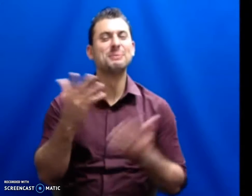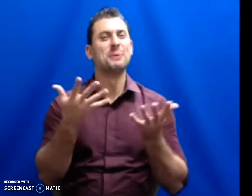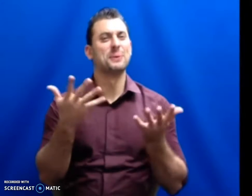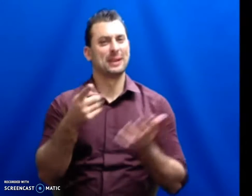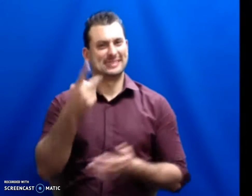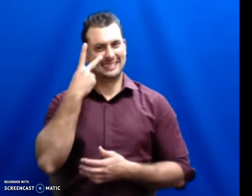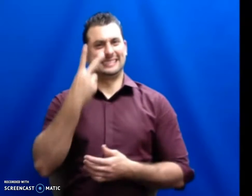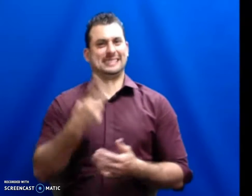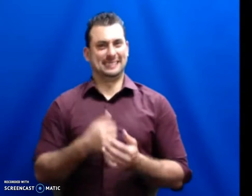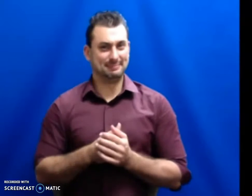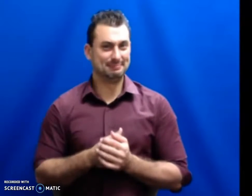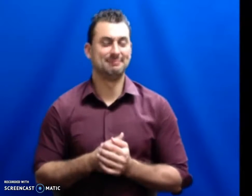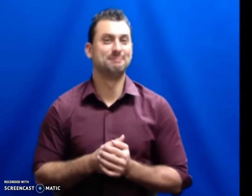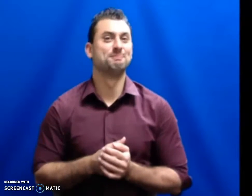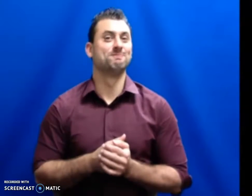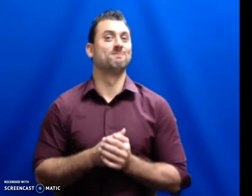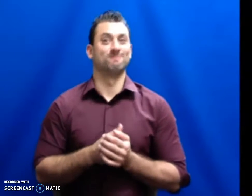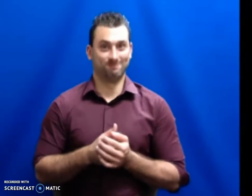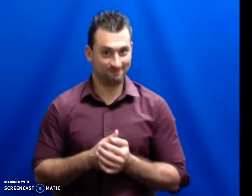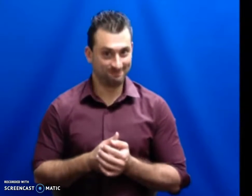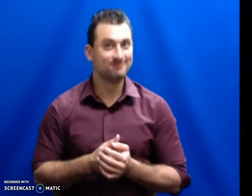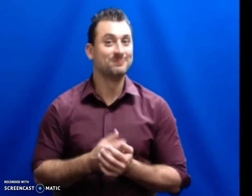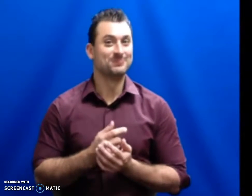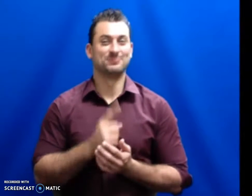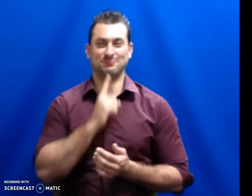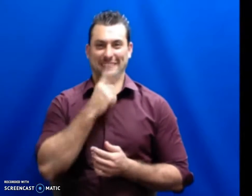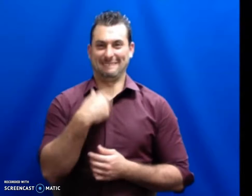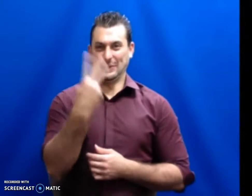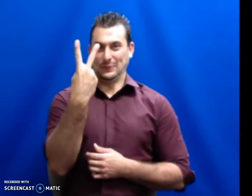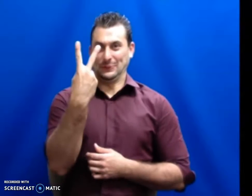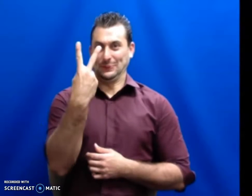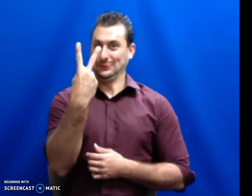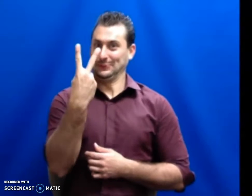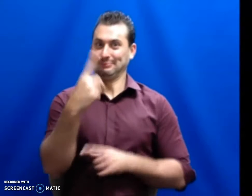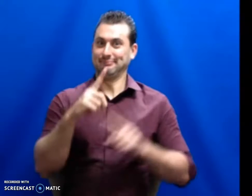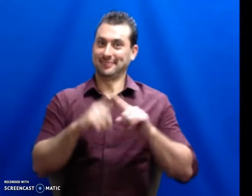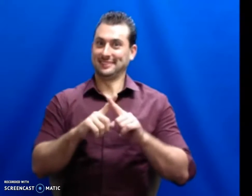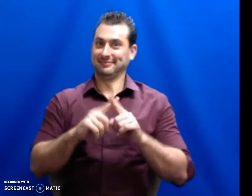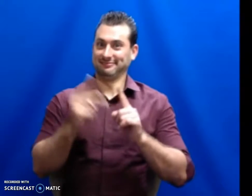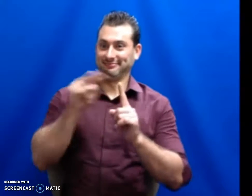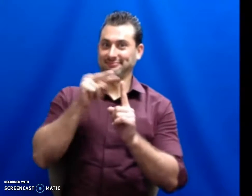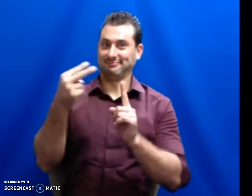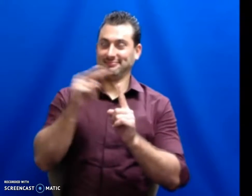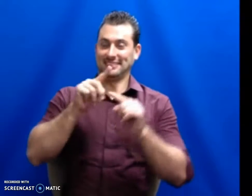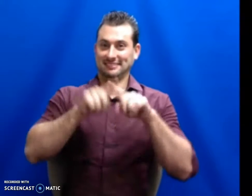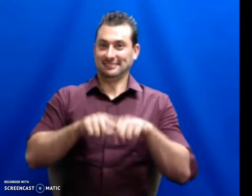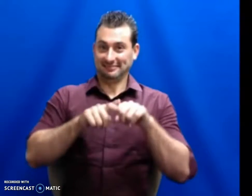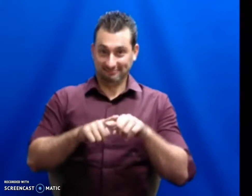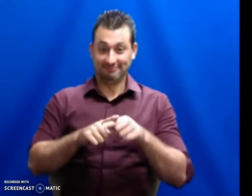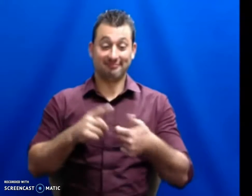So you see that? What do you see? Well, there's two things that you can see in that, depending